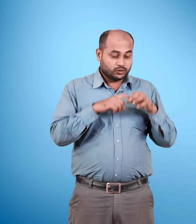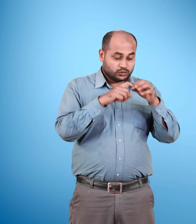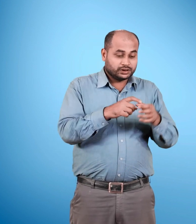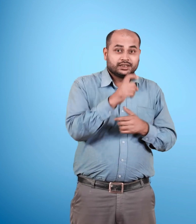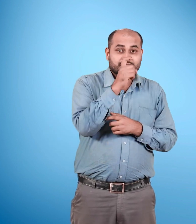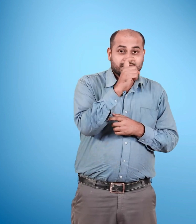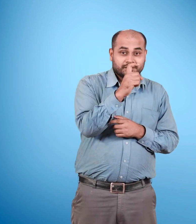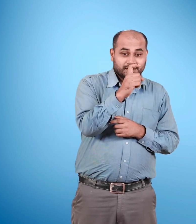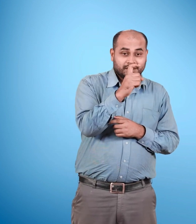7.